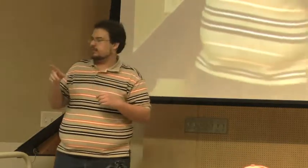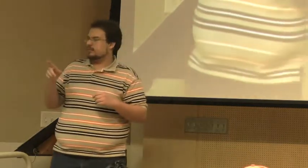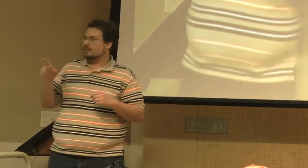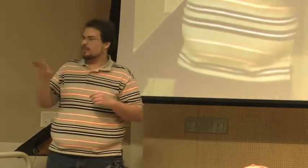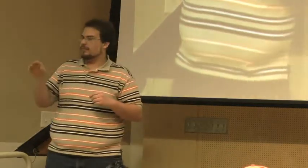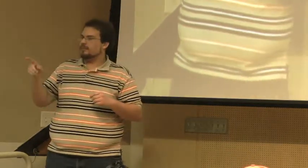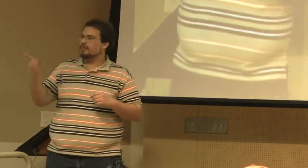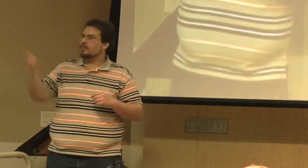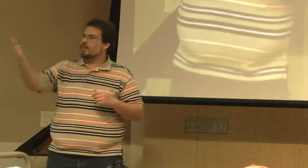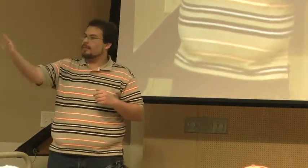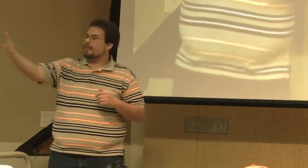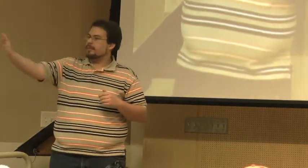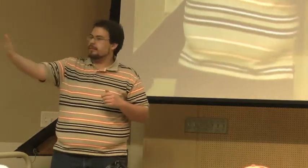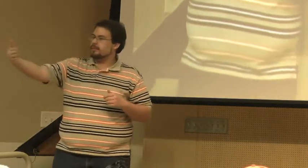time.